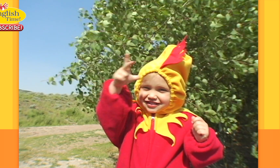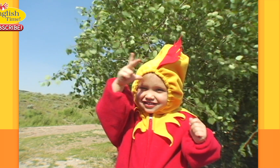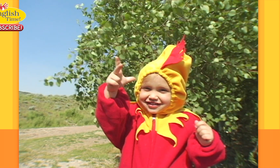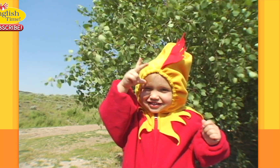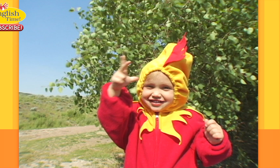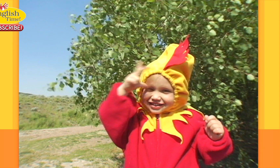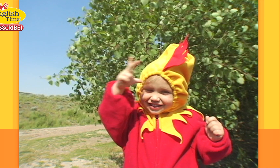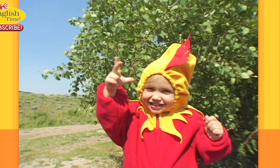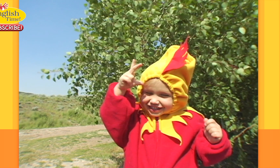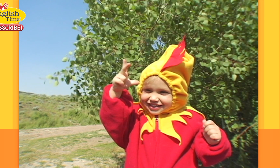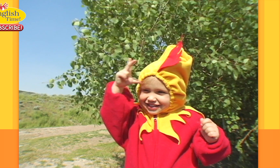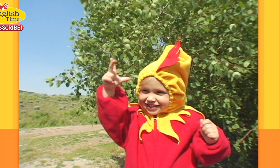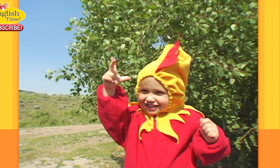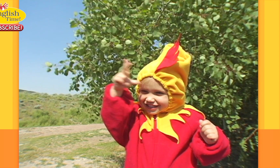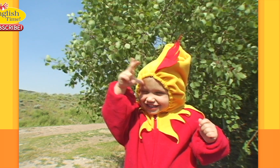Rooster.